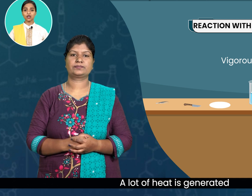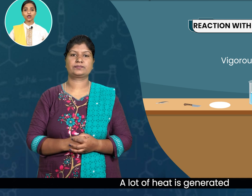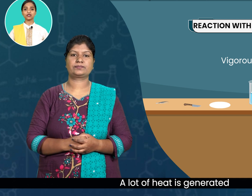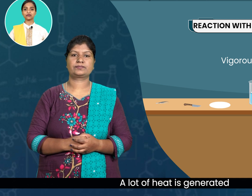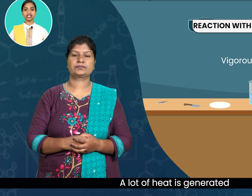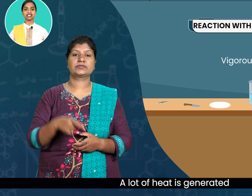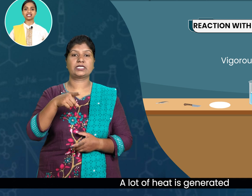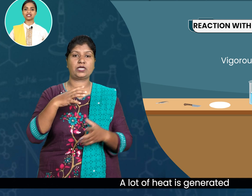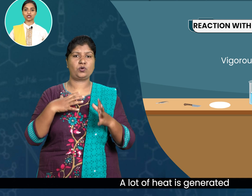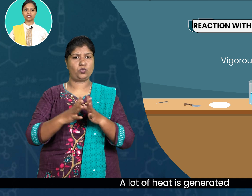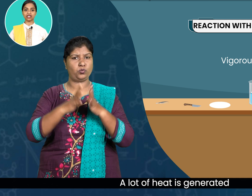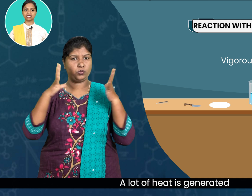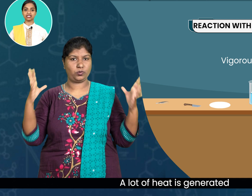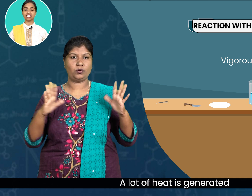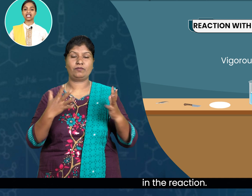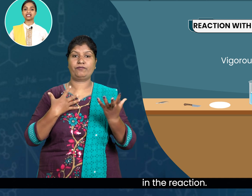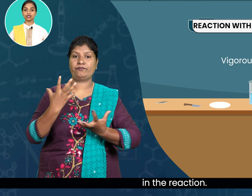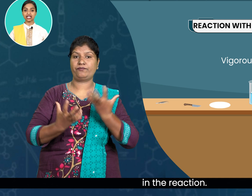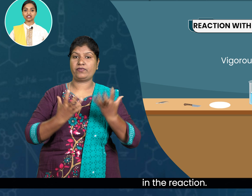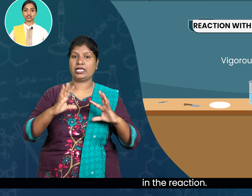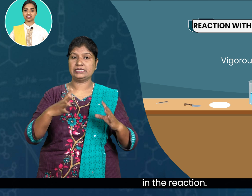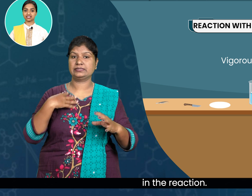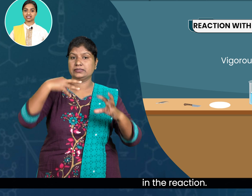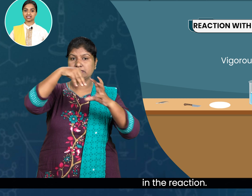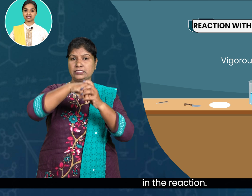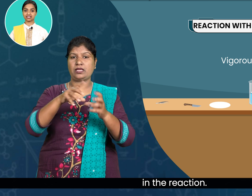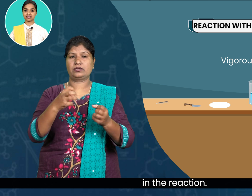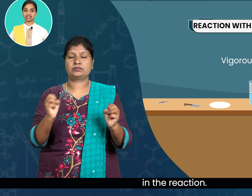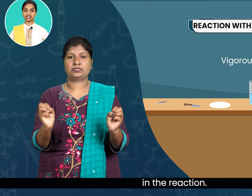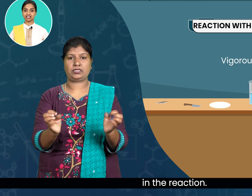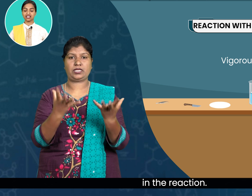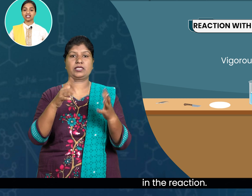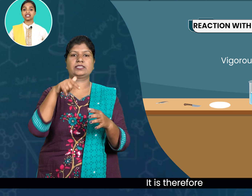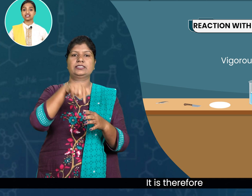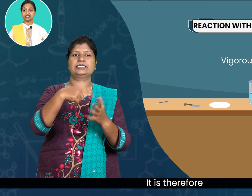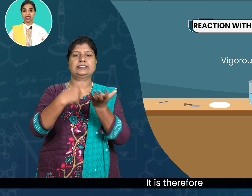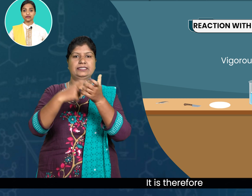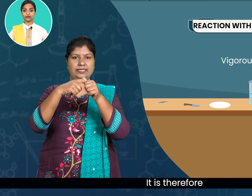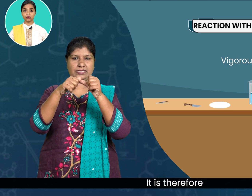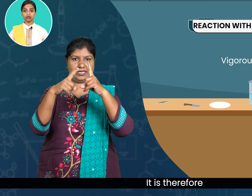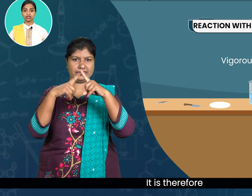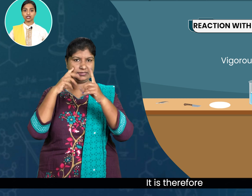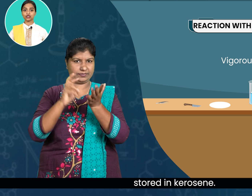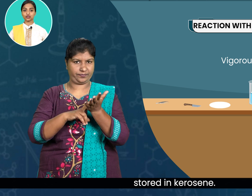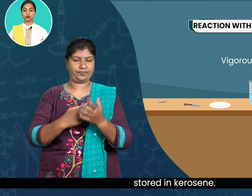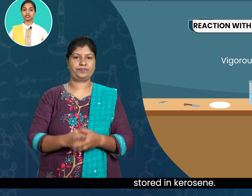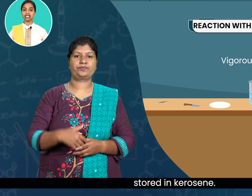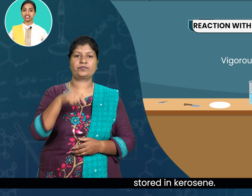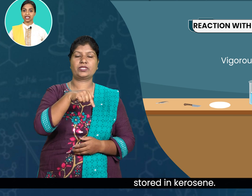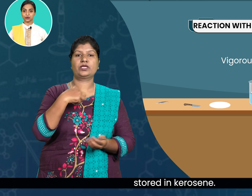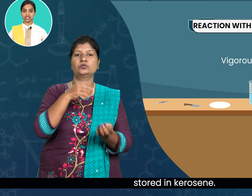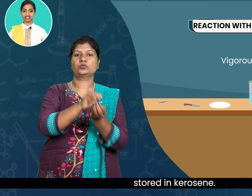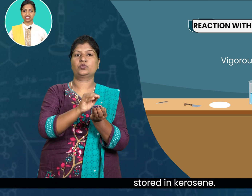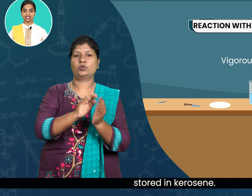A lot of heat is generated in the reaction. It is therefore stored